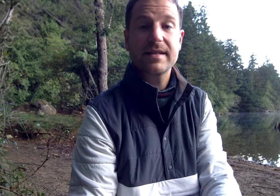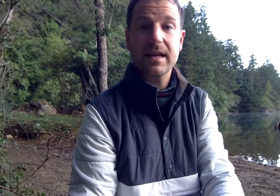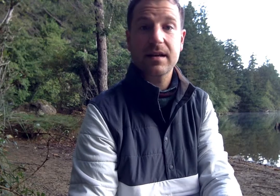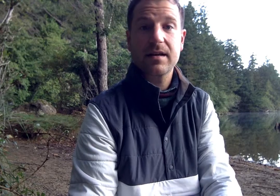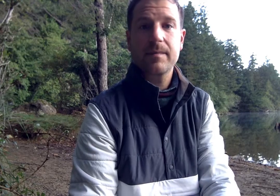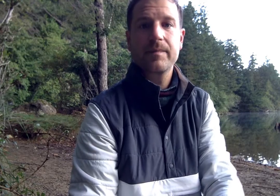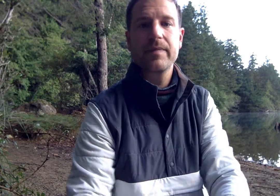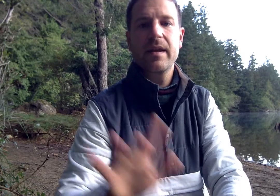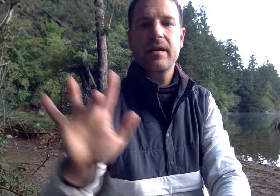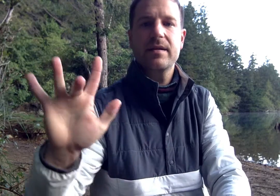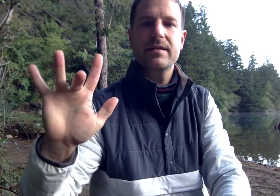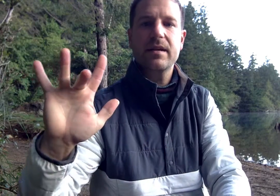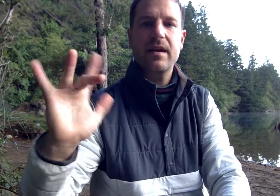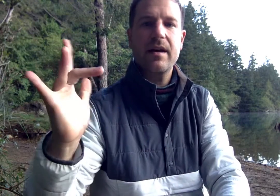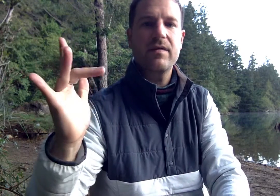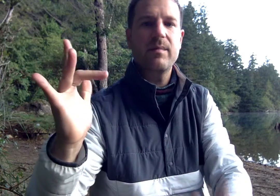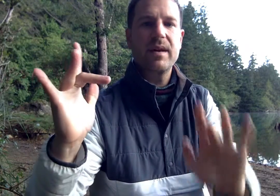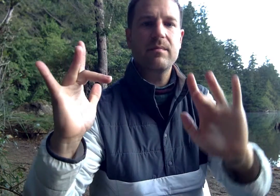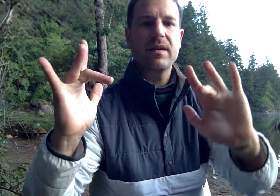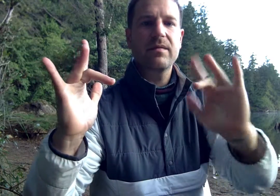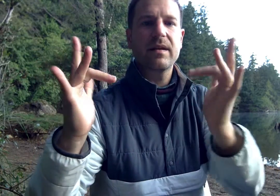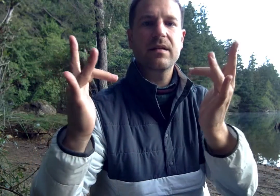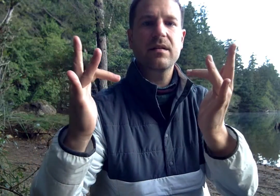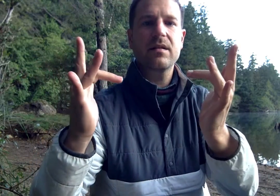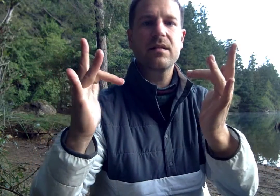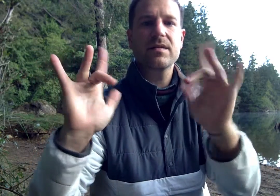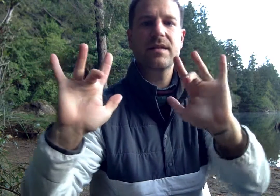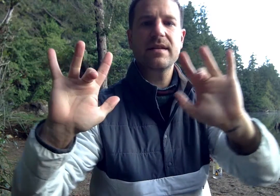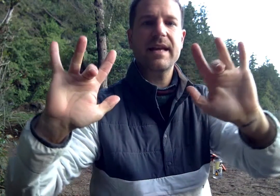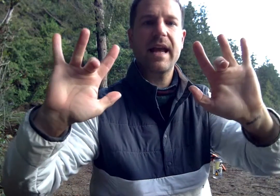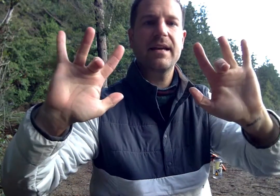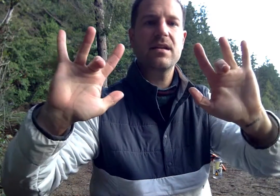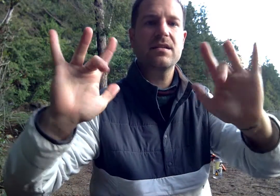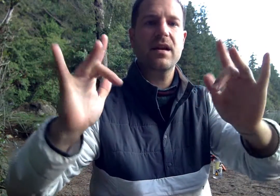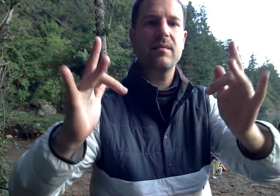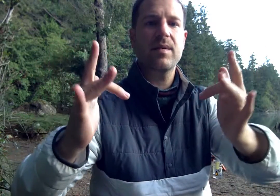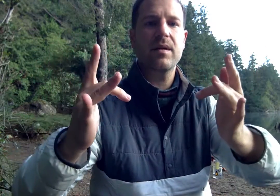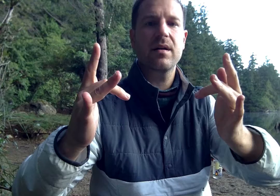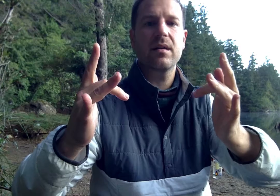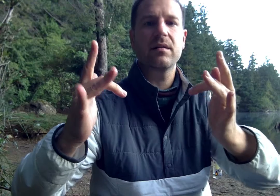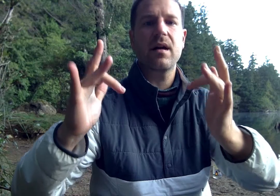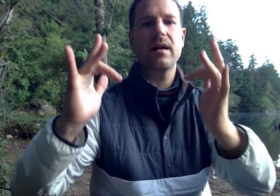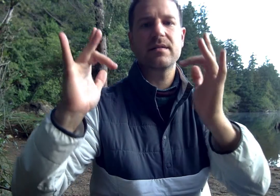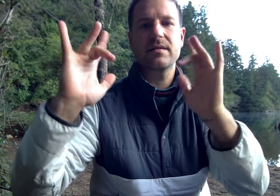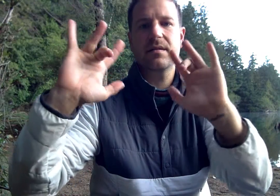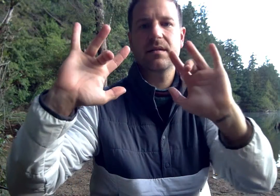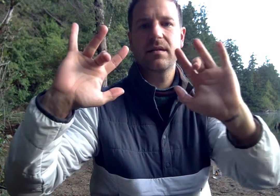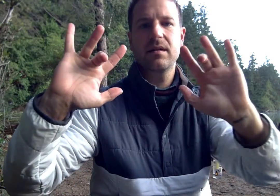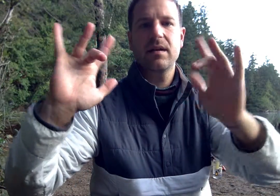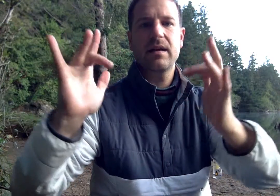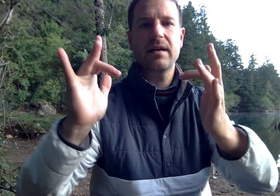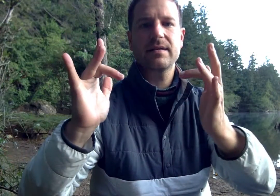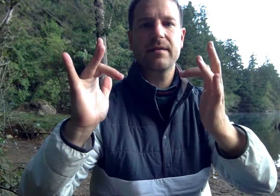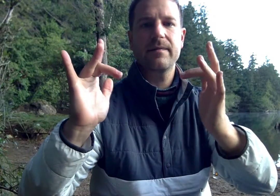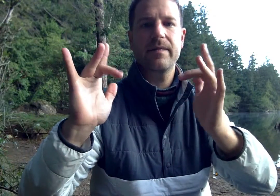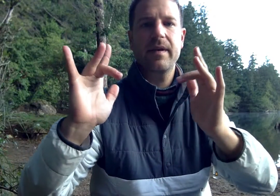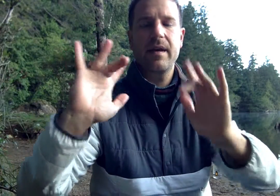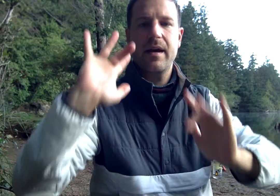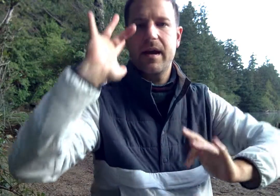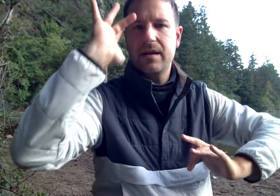Sick. Sick, you have the bent middle finger. You'll see this hand shape a lot in ASL. And you